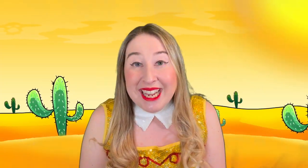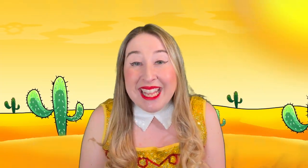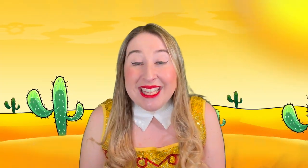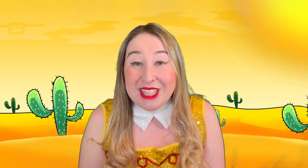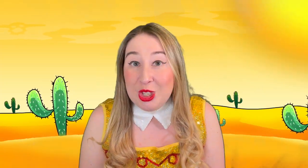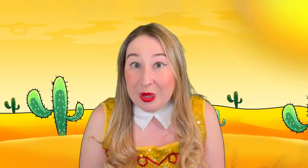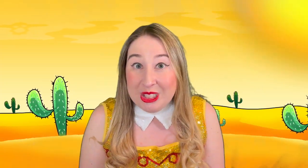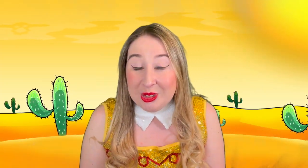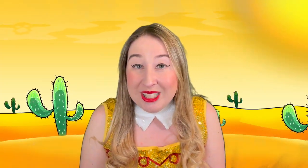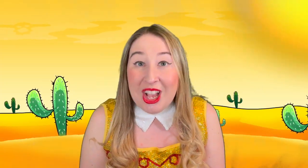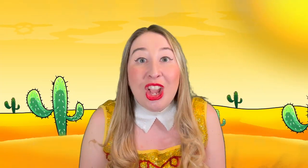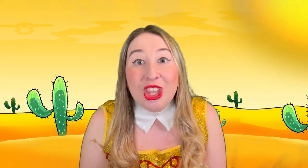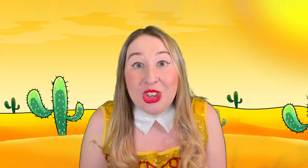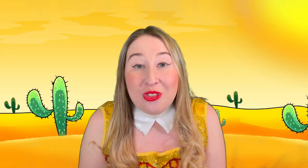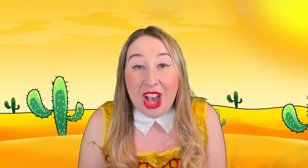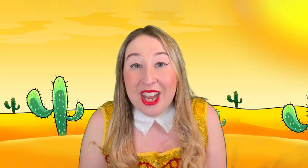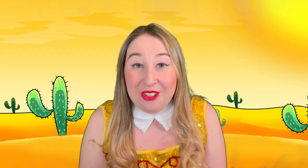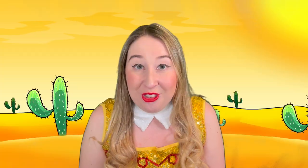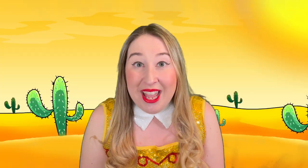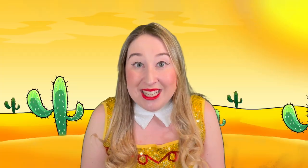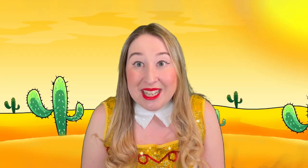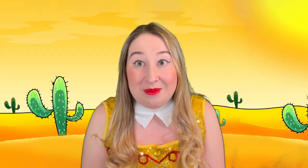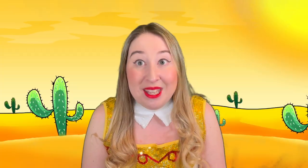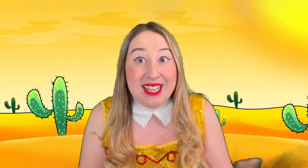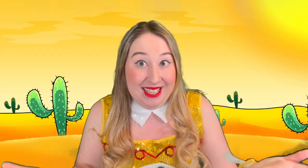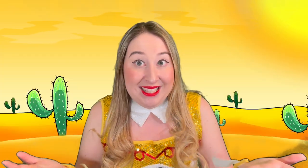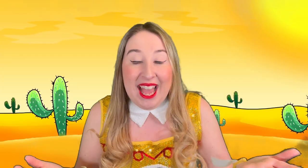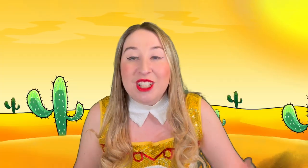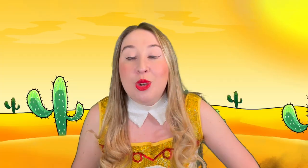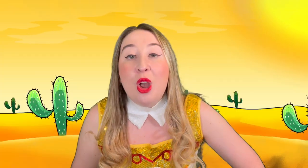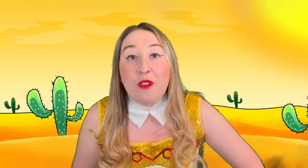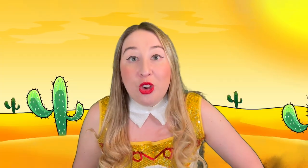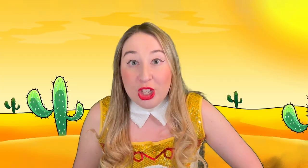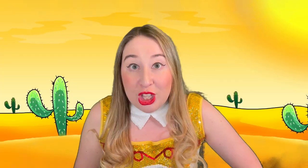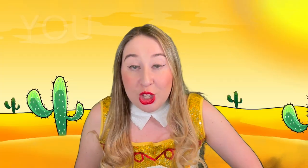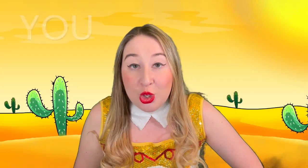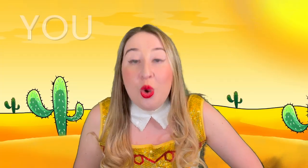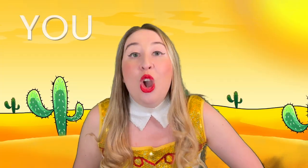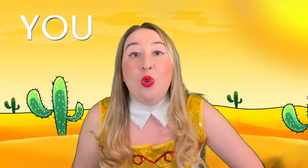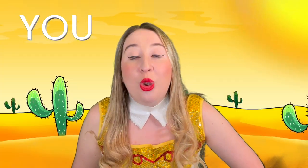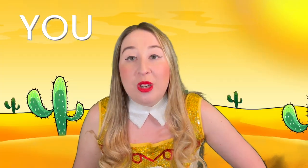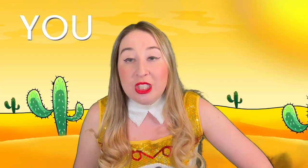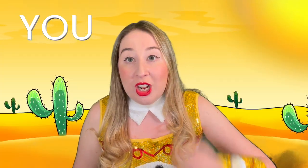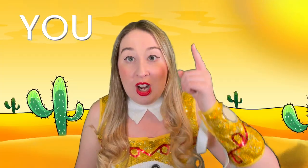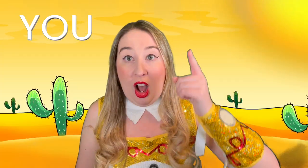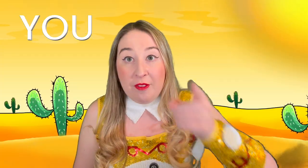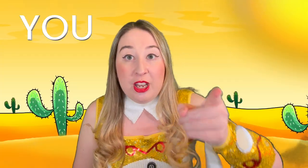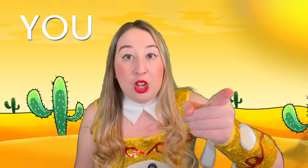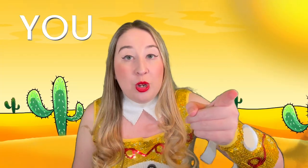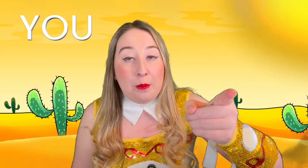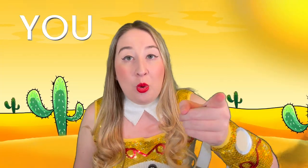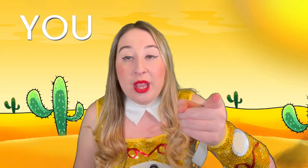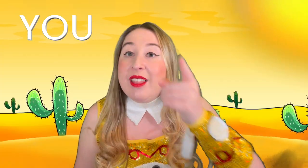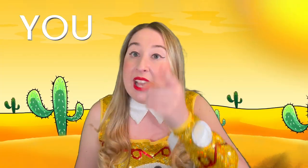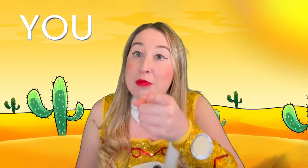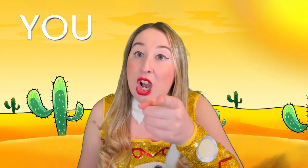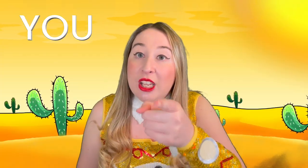in the Toy Story song, "You've got a friend in me," is that. So for you, we're going to start off and you're going to point like I'm talking